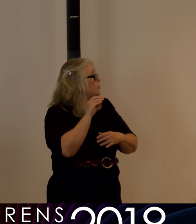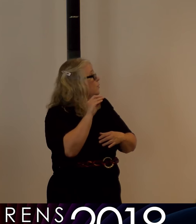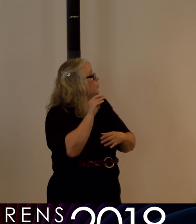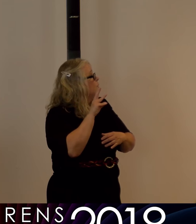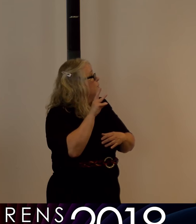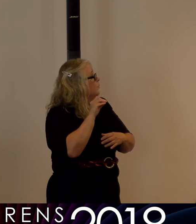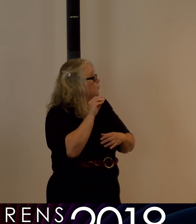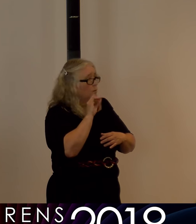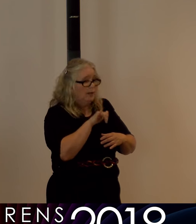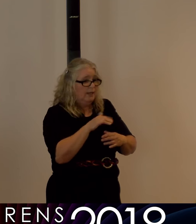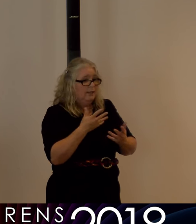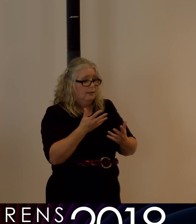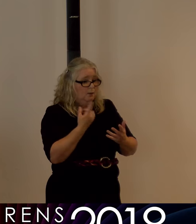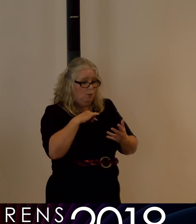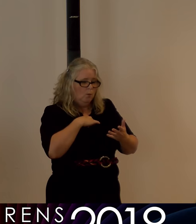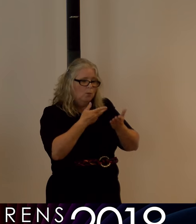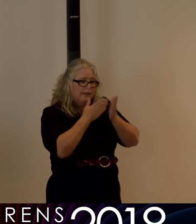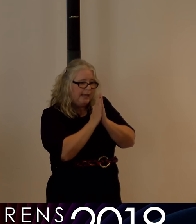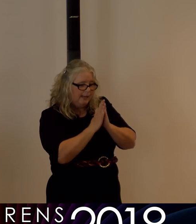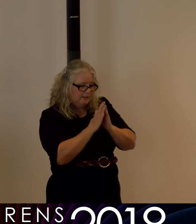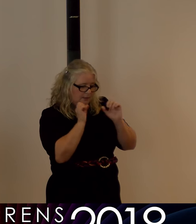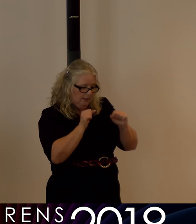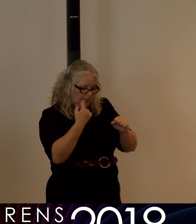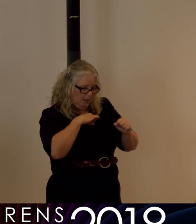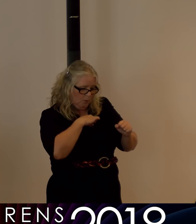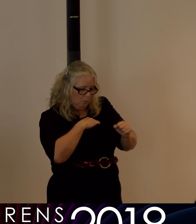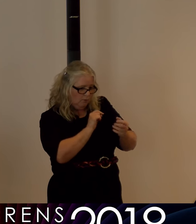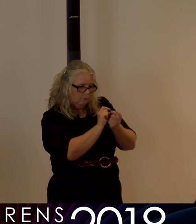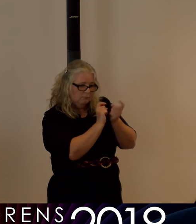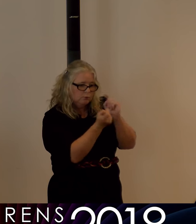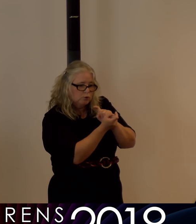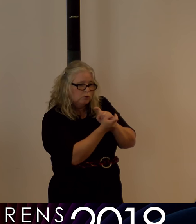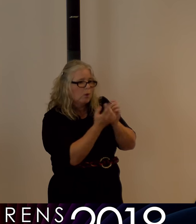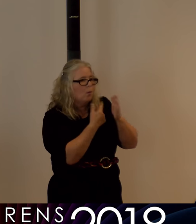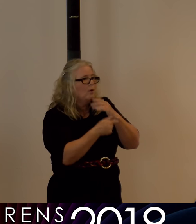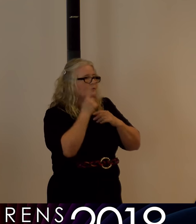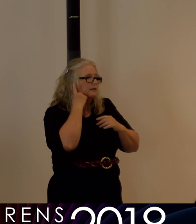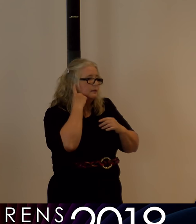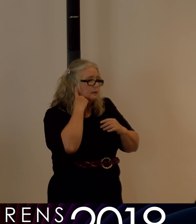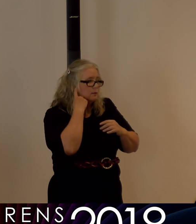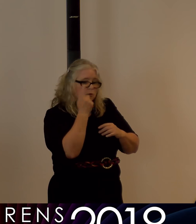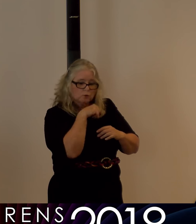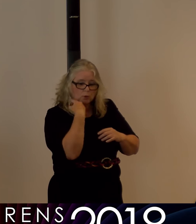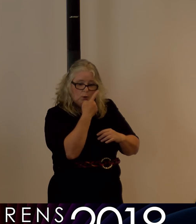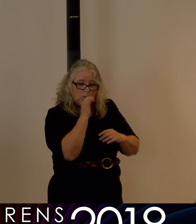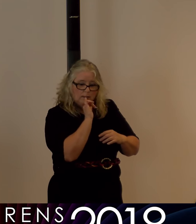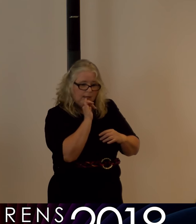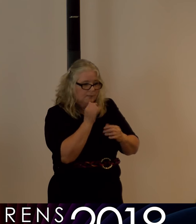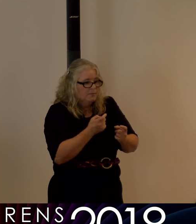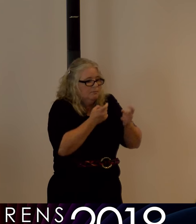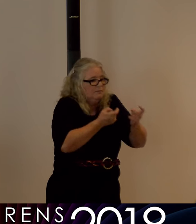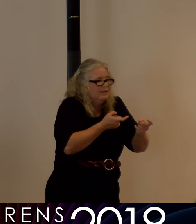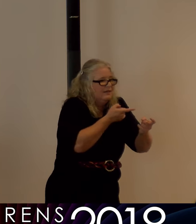we influence what the ears look like in our mice by treating them either with retinoic acid or this particular